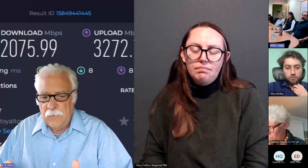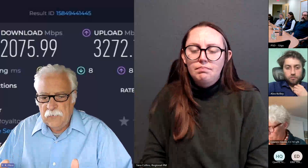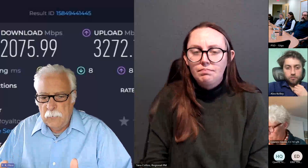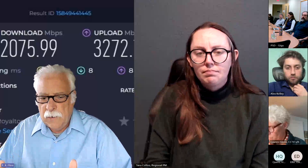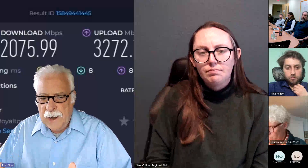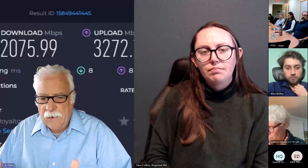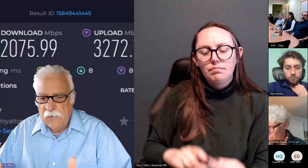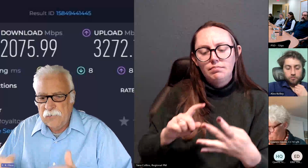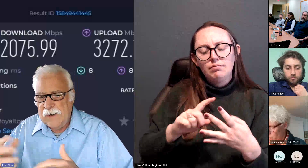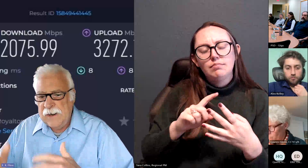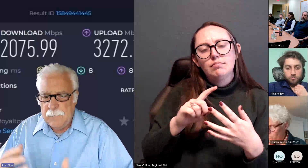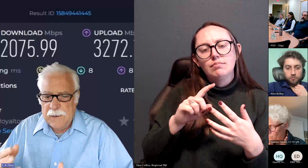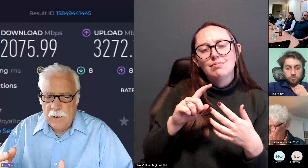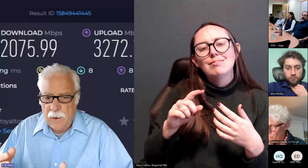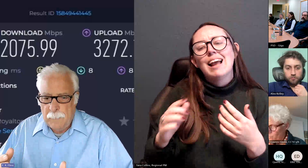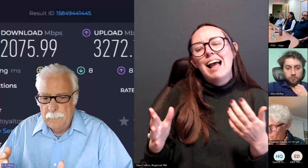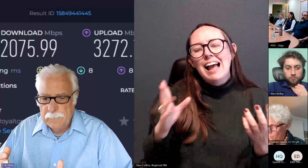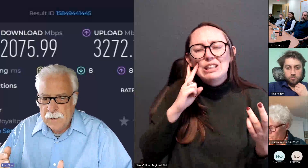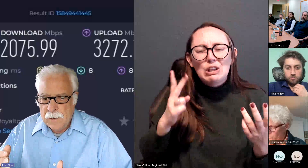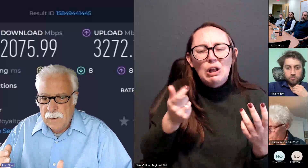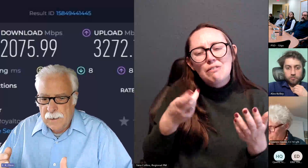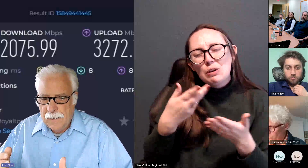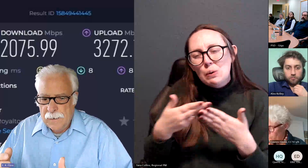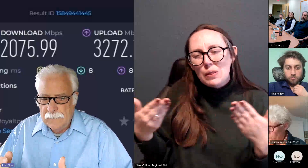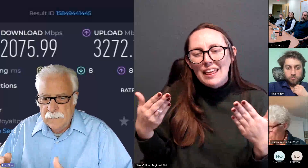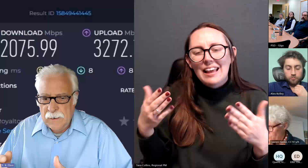CUDs and other small carriers needing to become